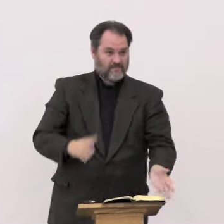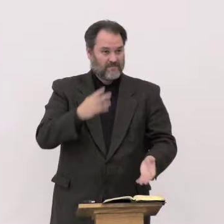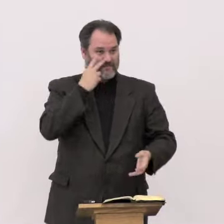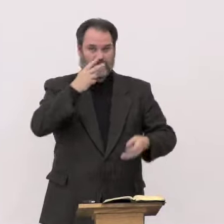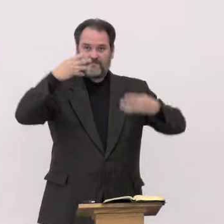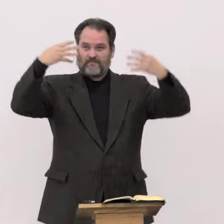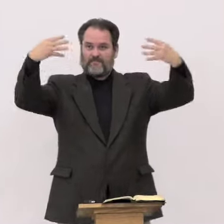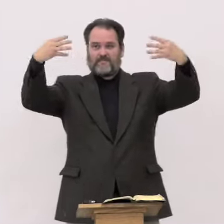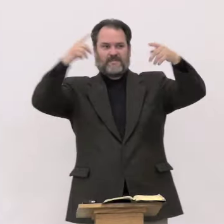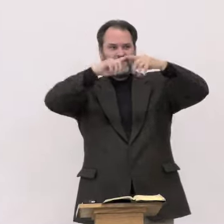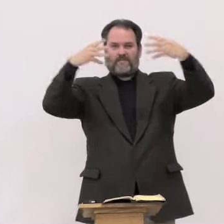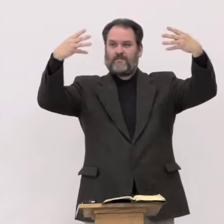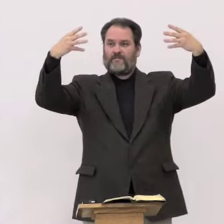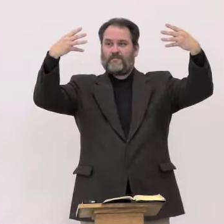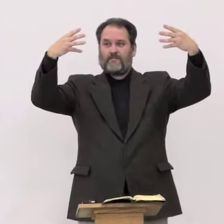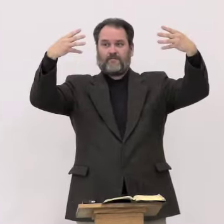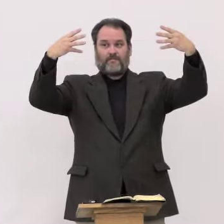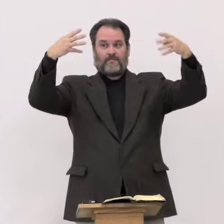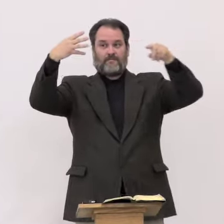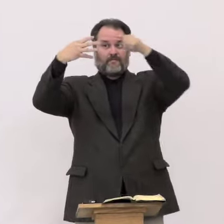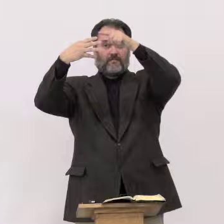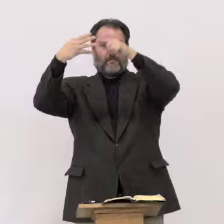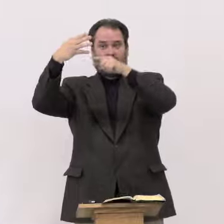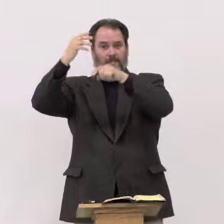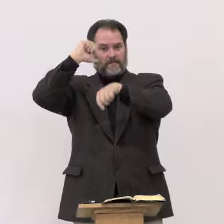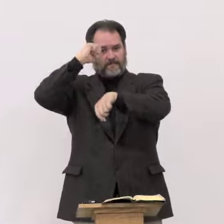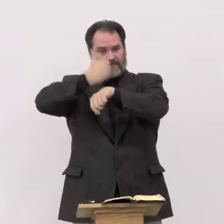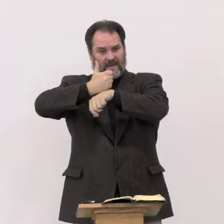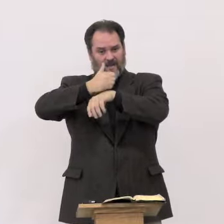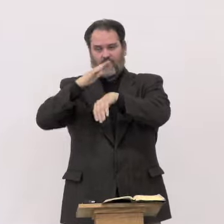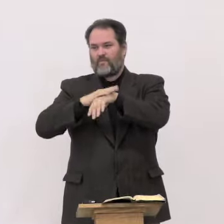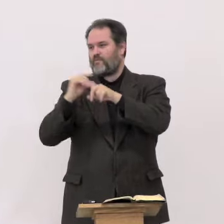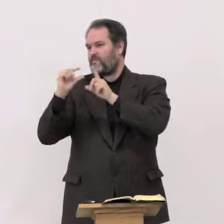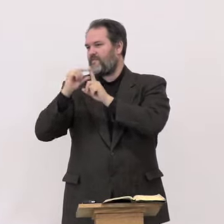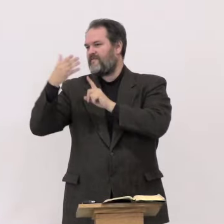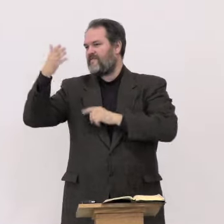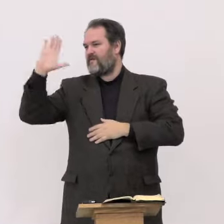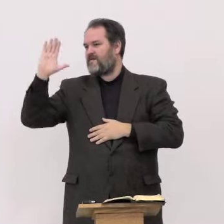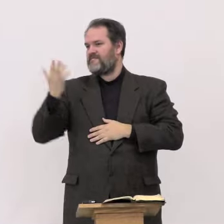have a foundation. And see those four. See those eight.